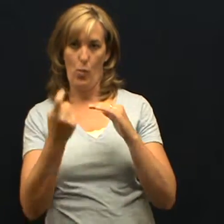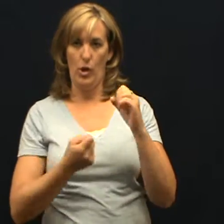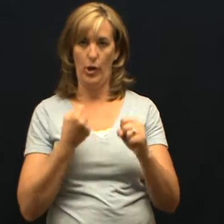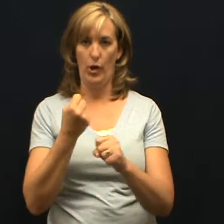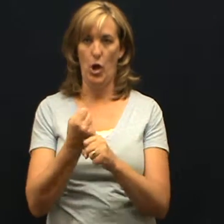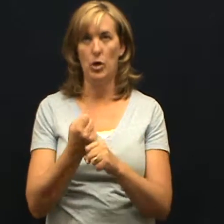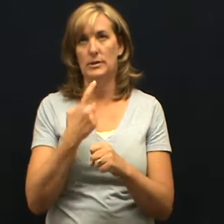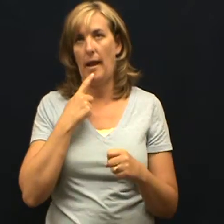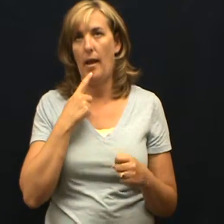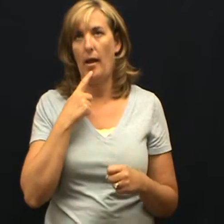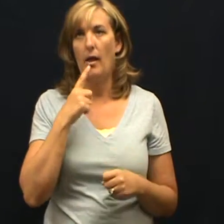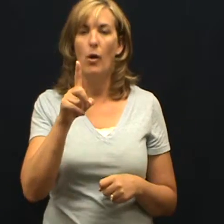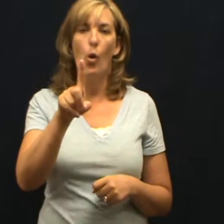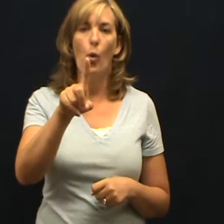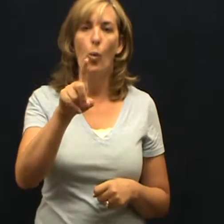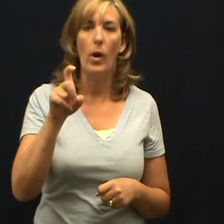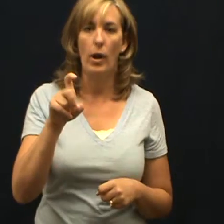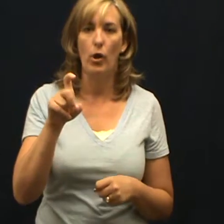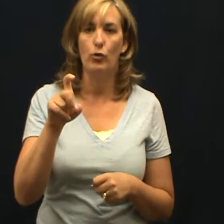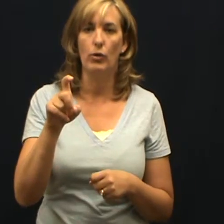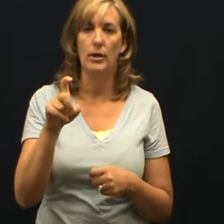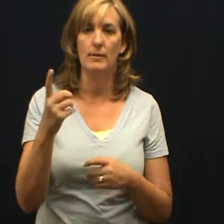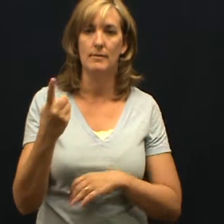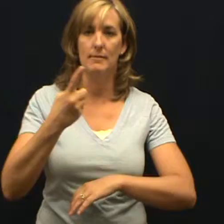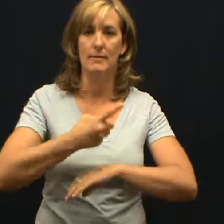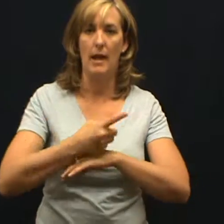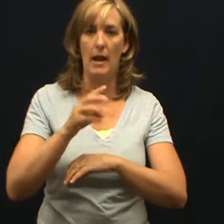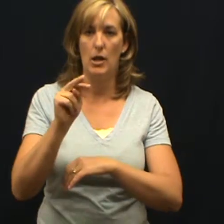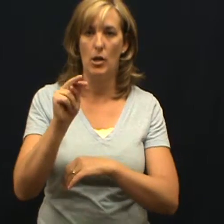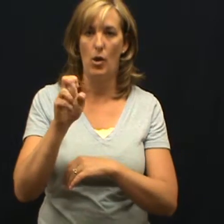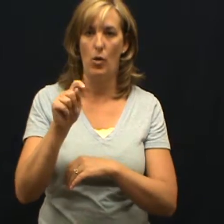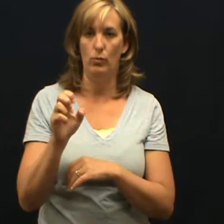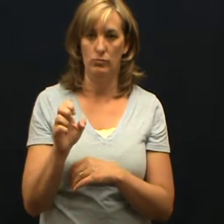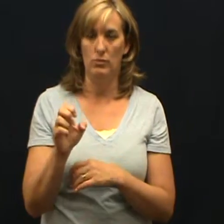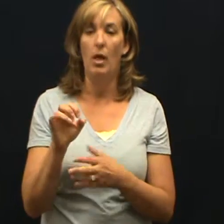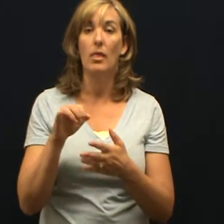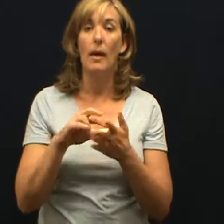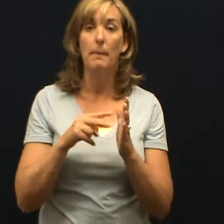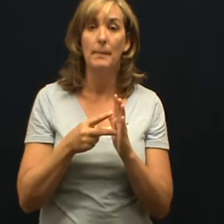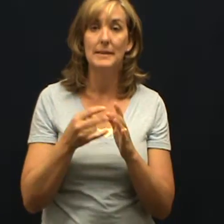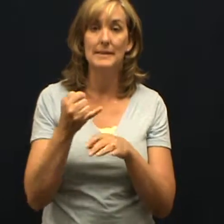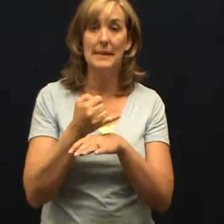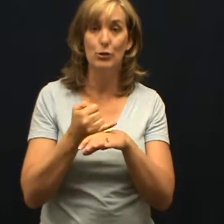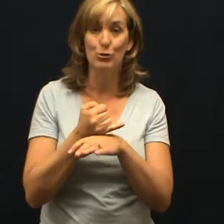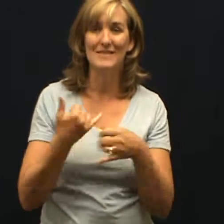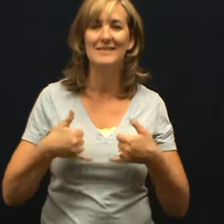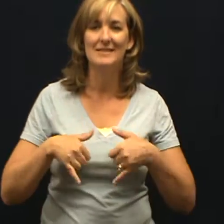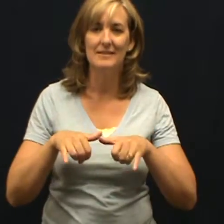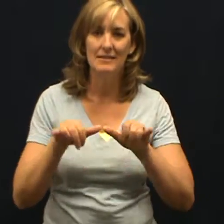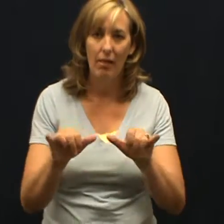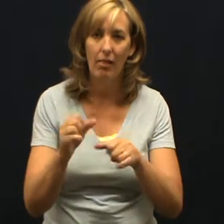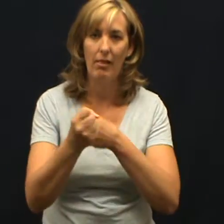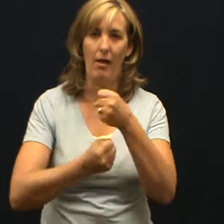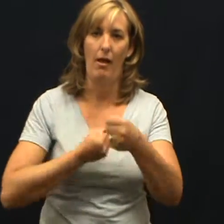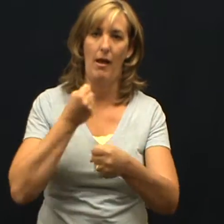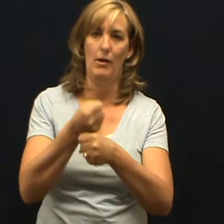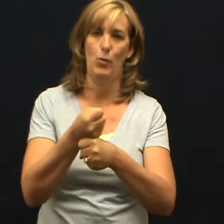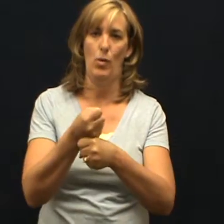note, look at that bottom line, the interest is still expressed in annual terms. And so again, if we were trying to